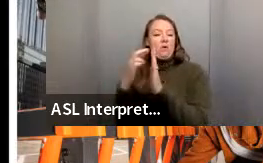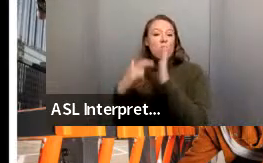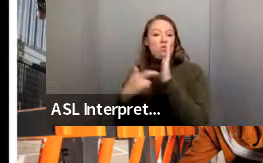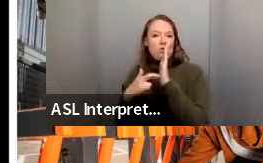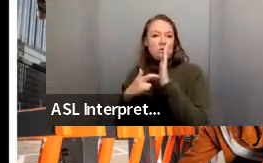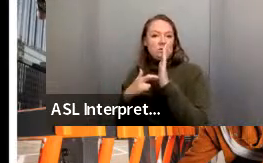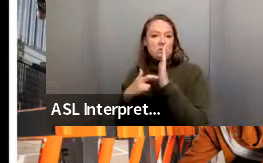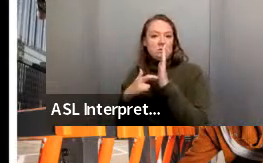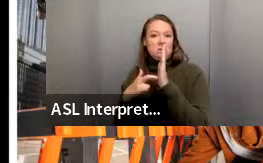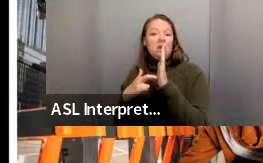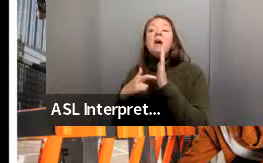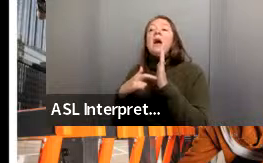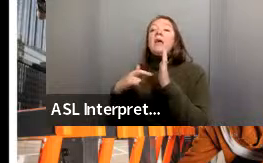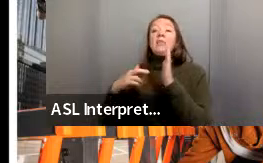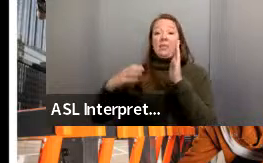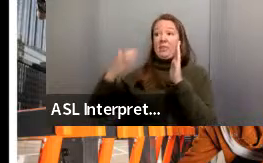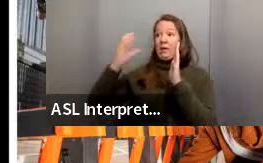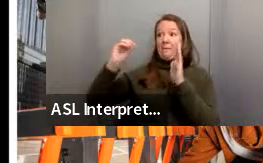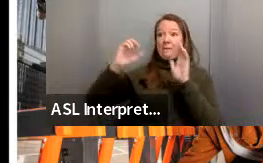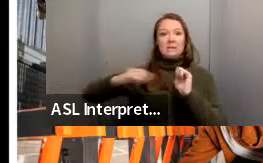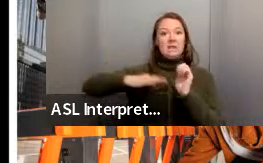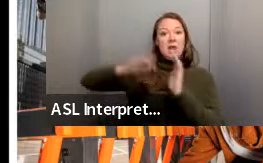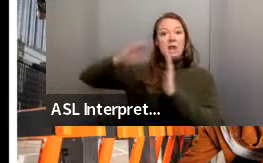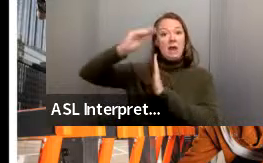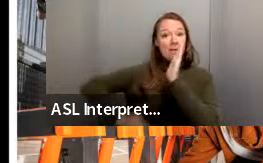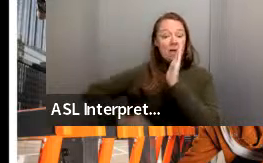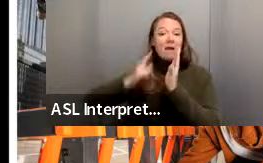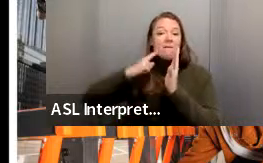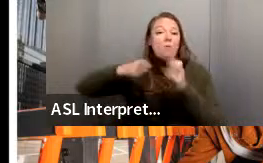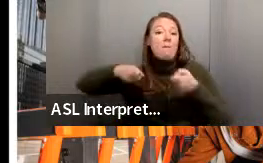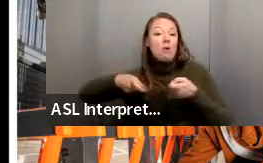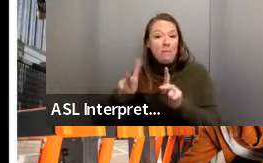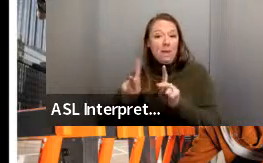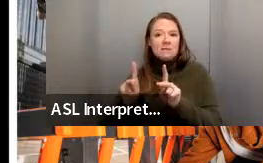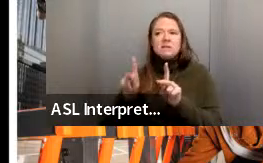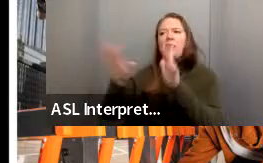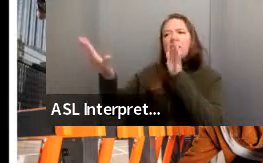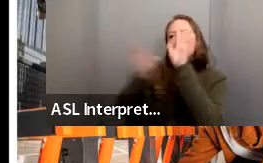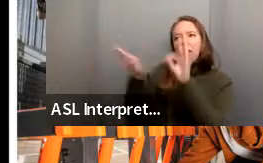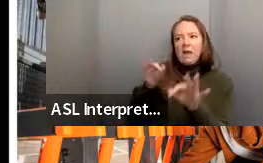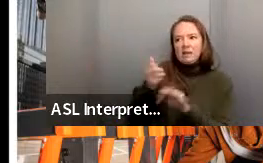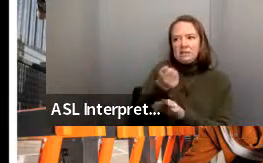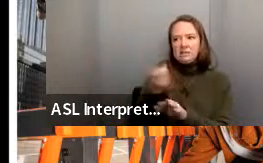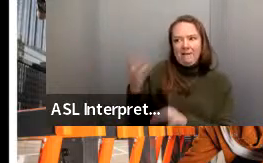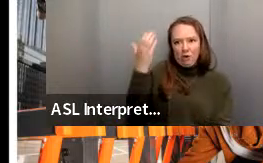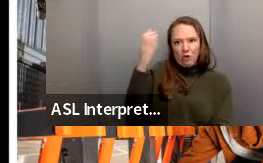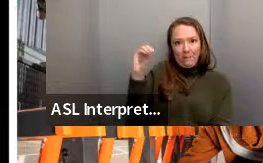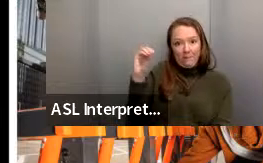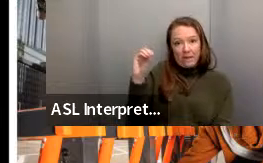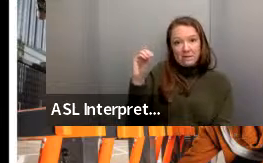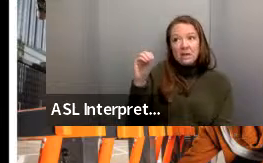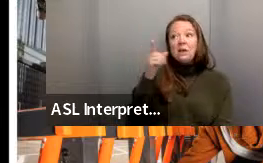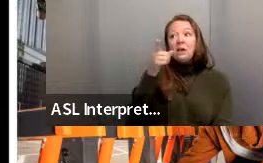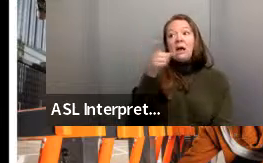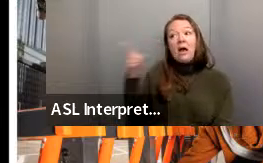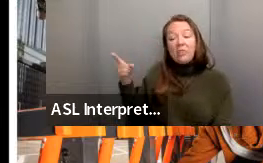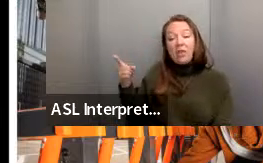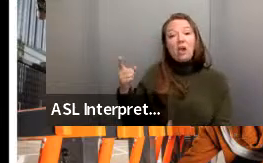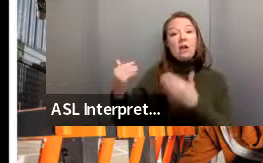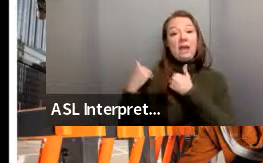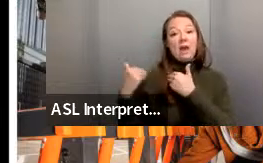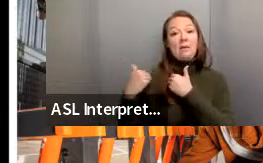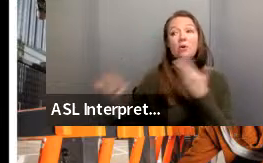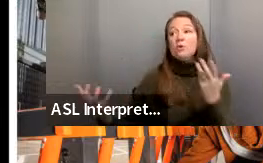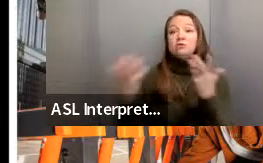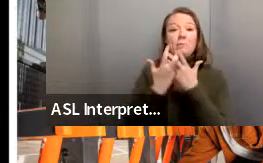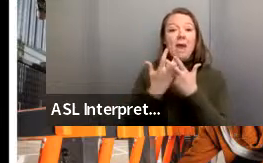let companies apply for permits and select multiple companies and then hold them accountable to meeting those